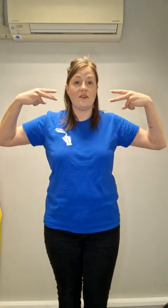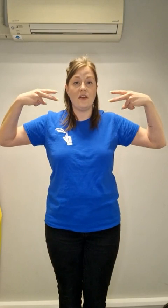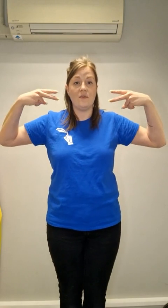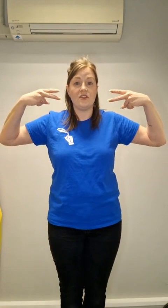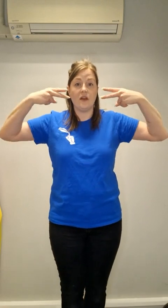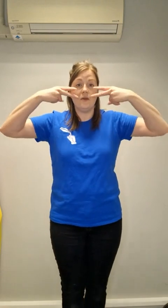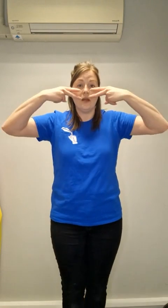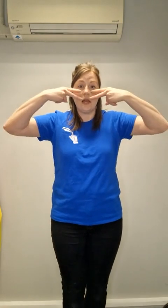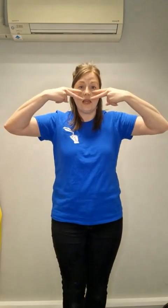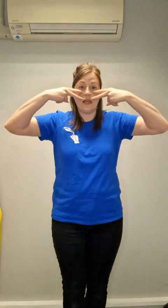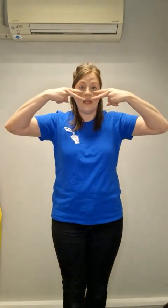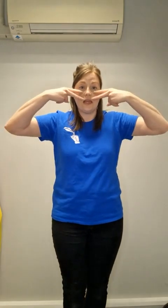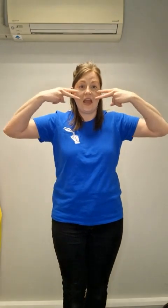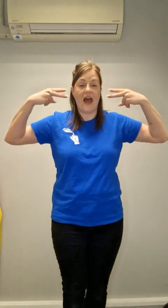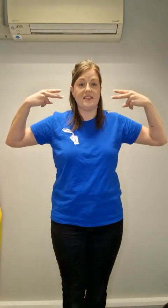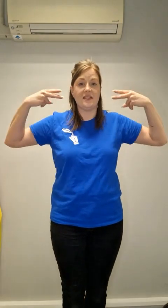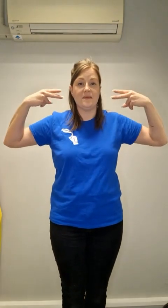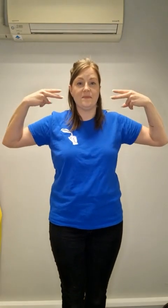signing window, like cat.